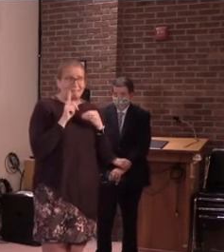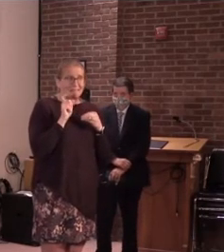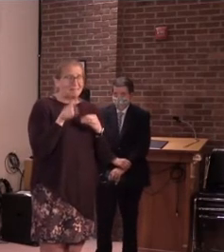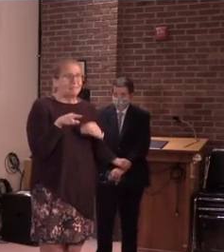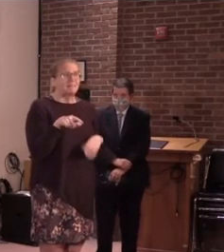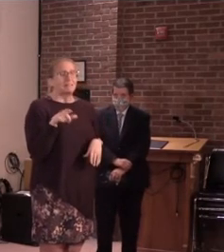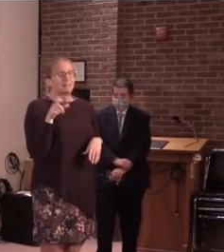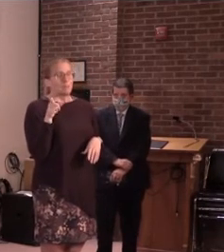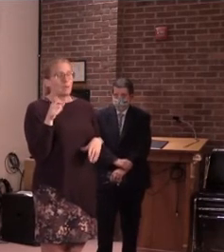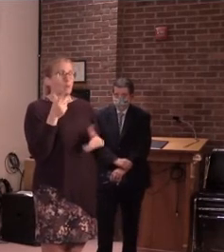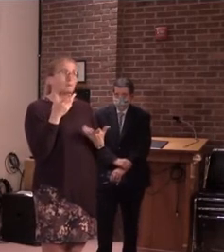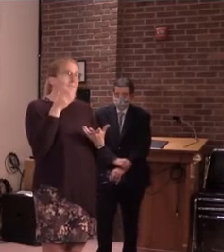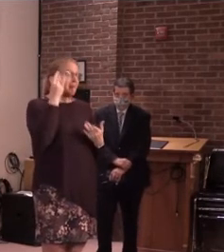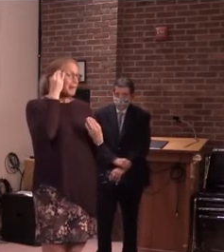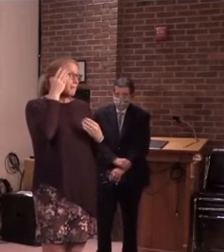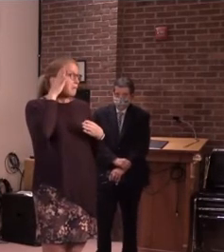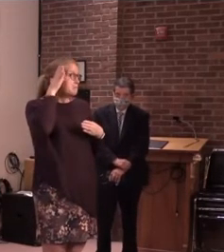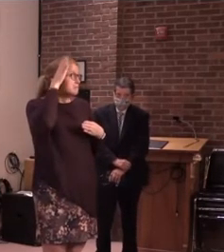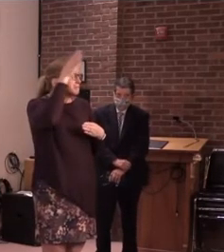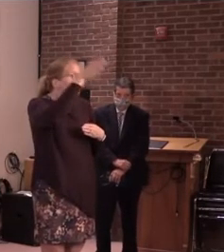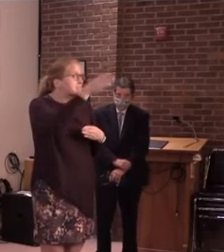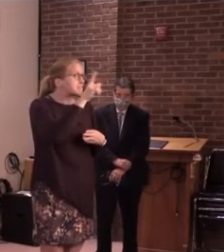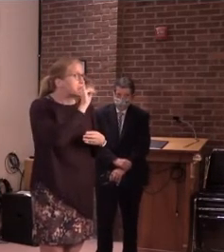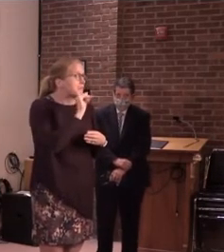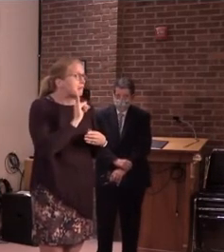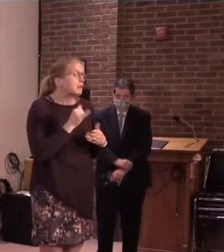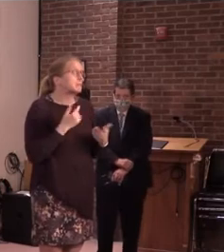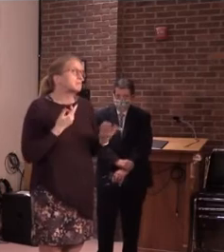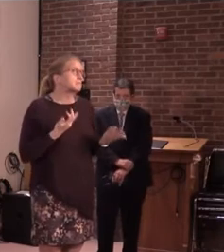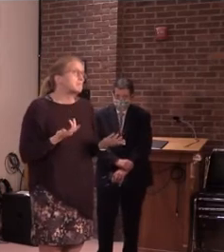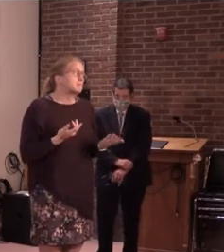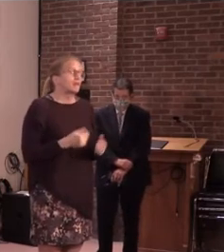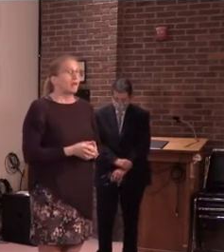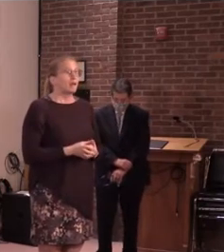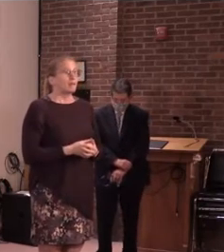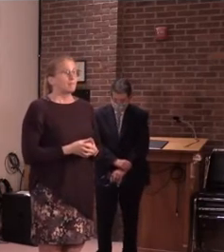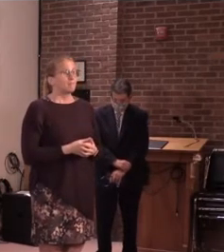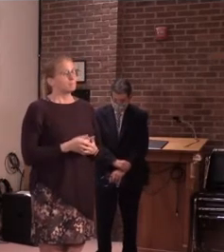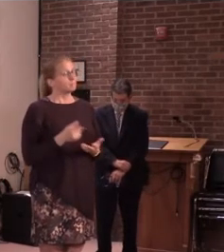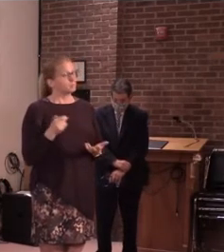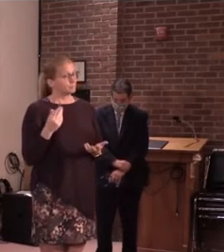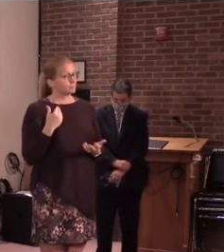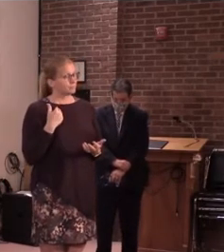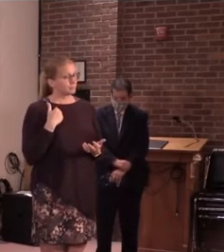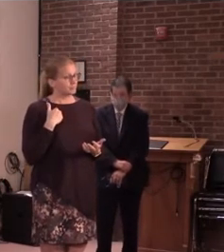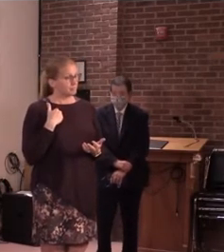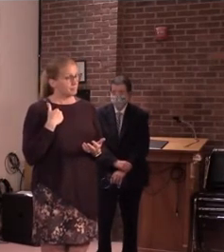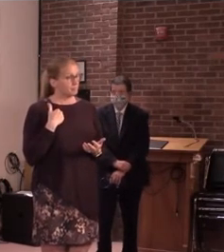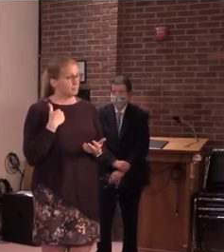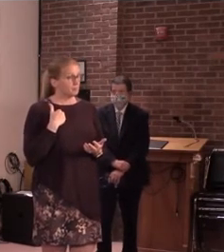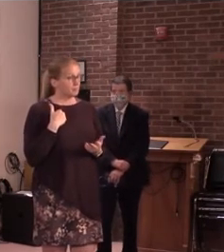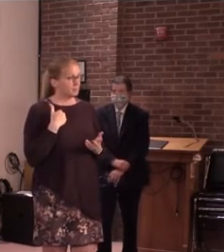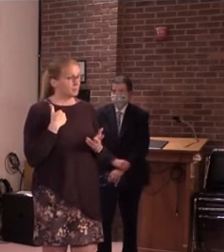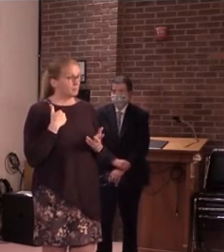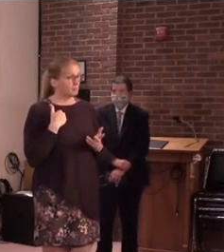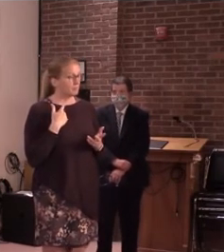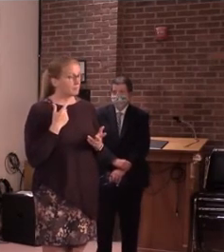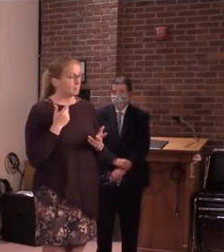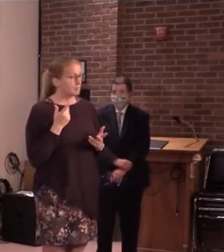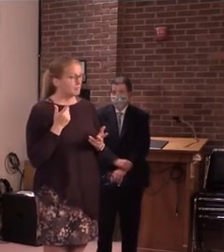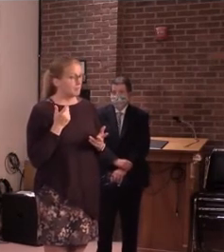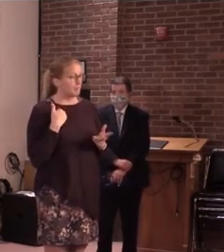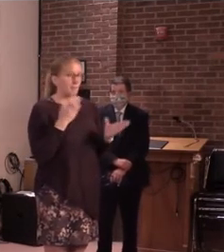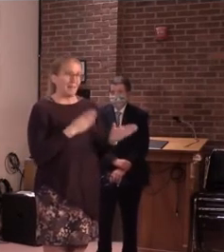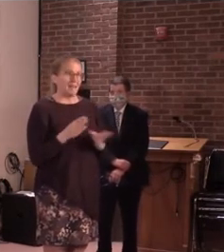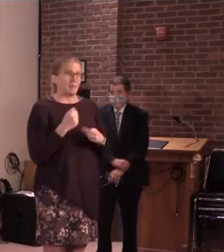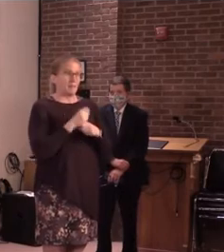too far down the road, but are there some provisions being put in place to make sure that, you know, $400